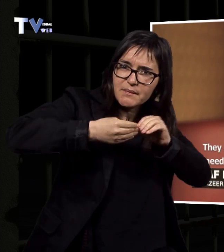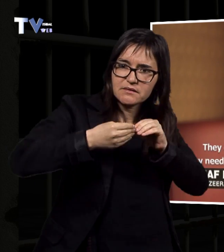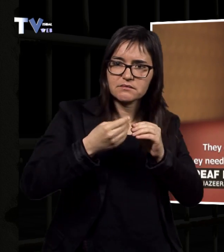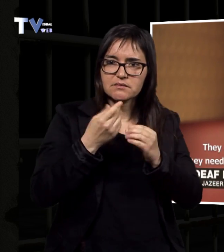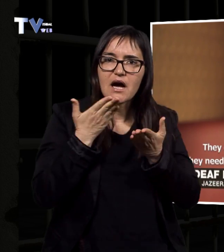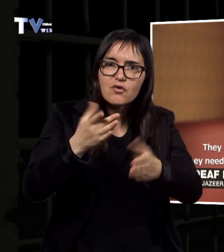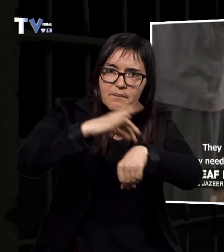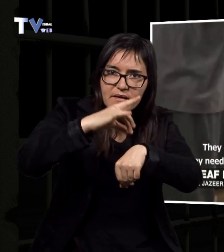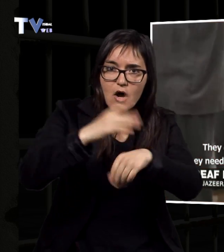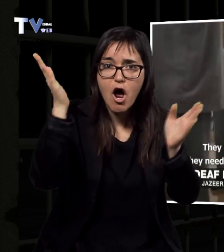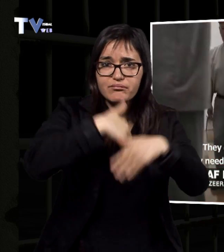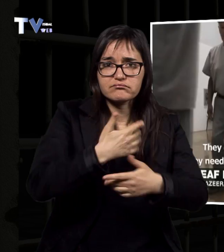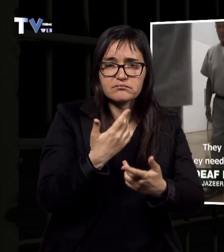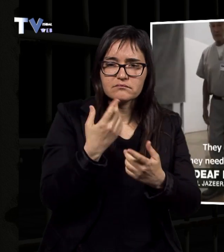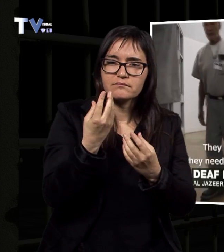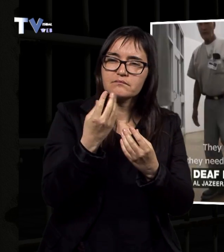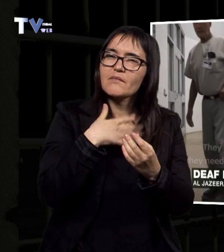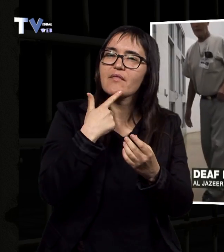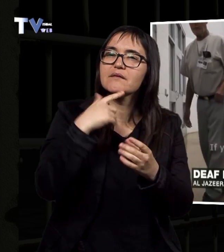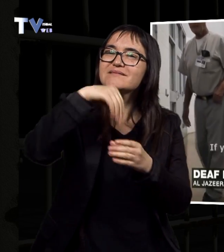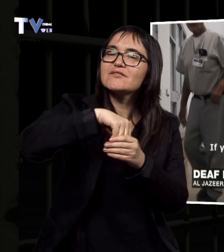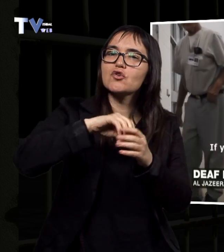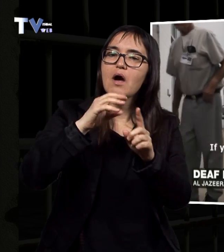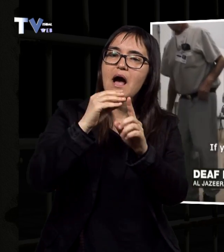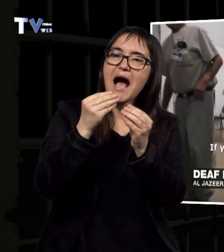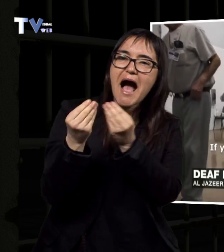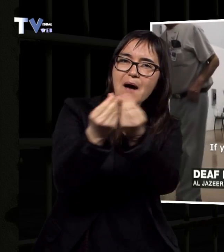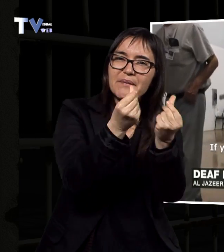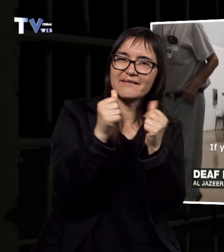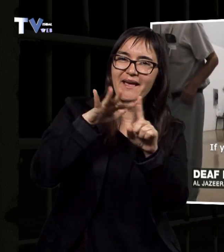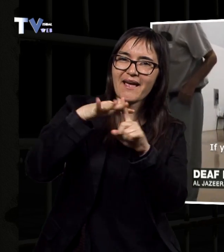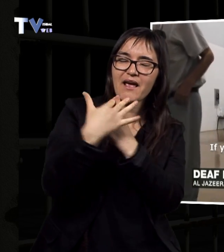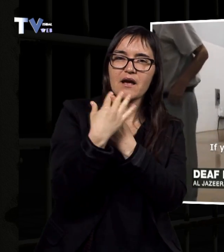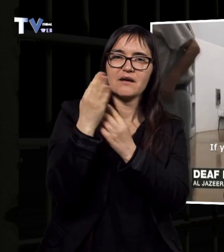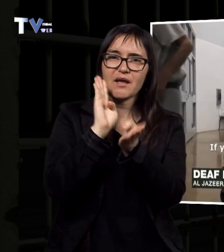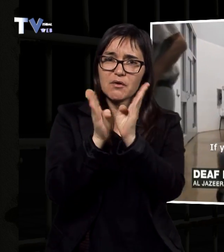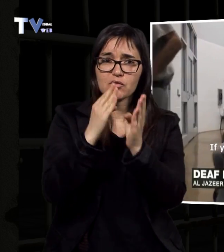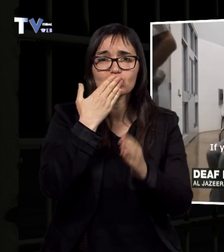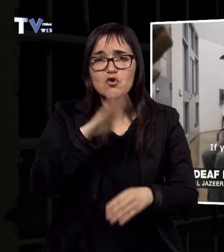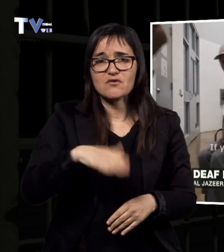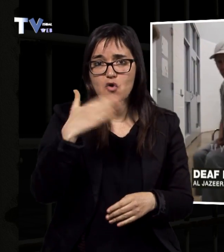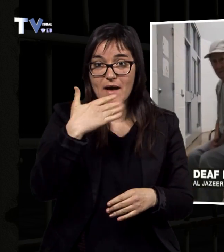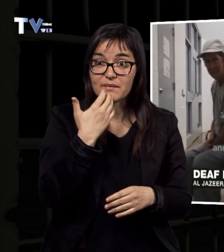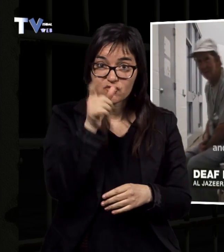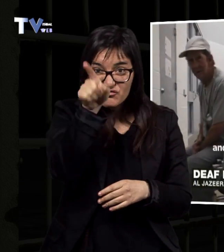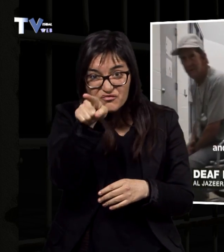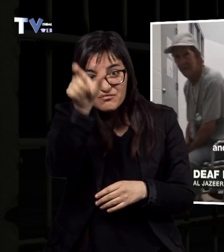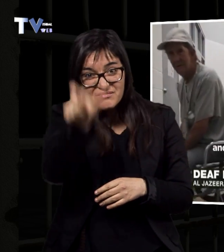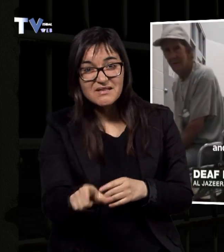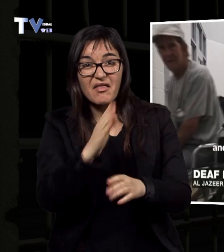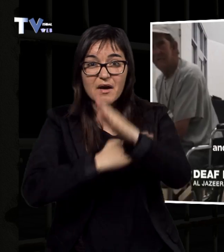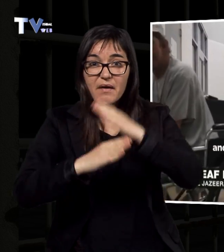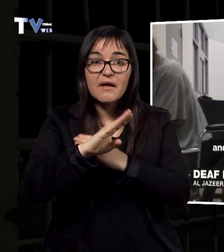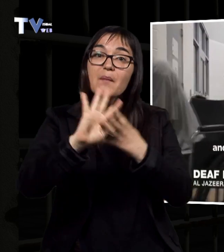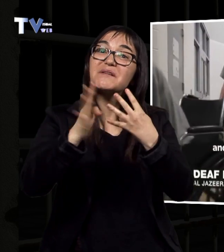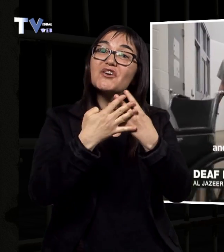clinical support they need. These are not therapeutic environments. If you are disabled, these institutions aren't set up to deal